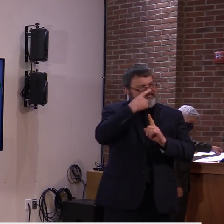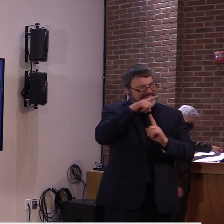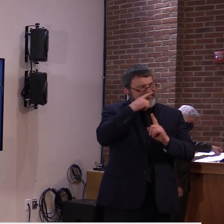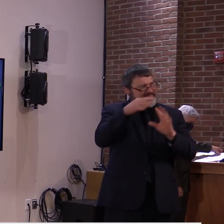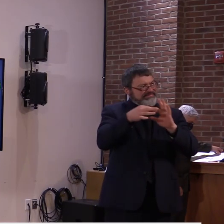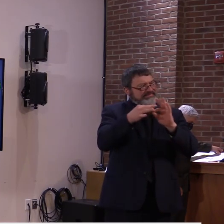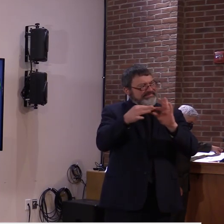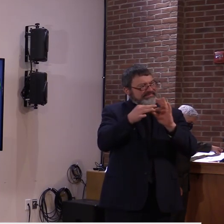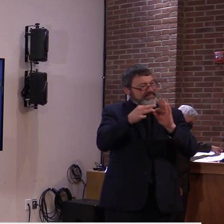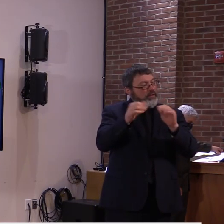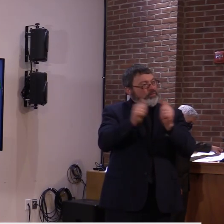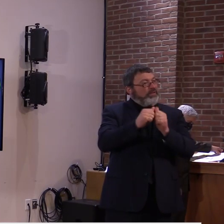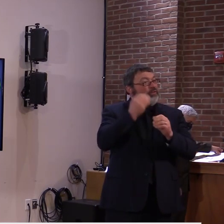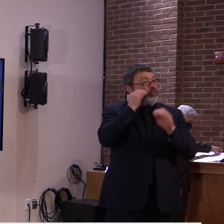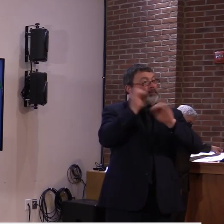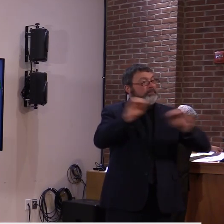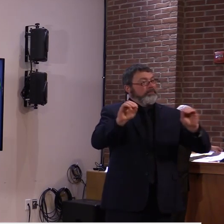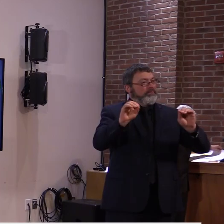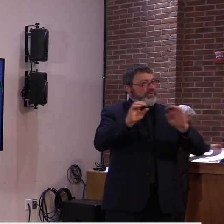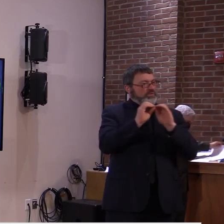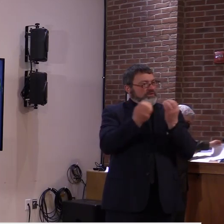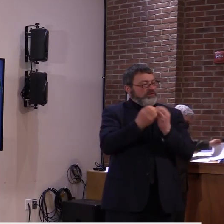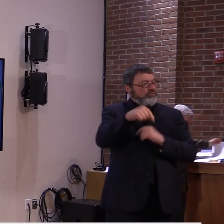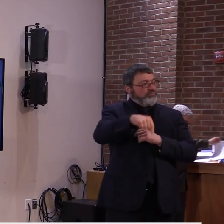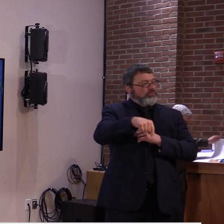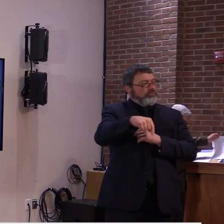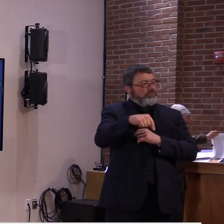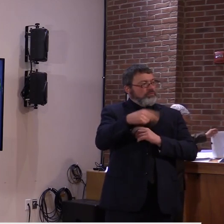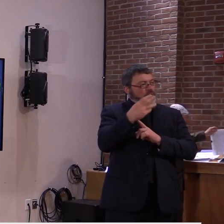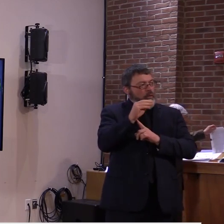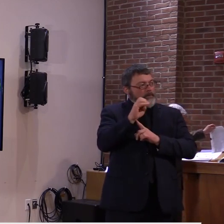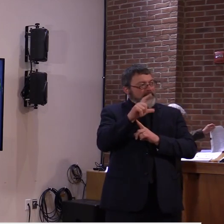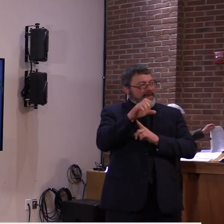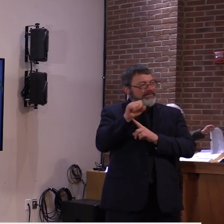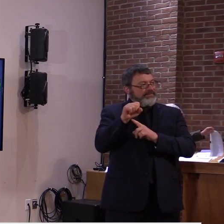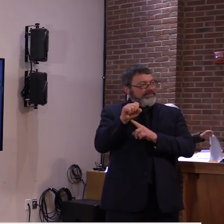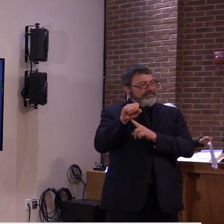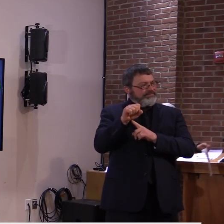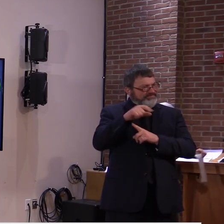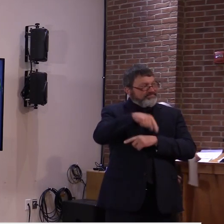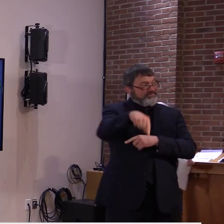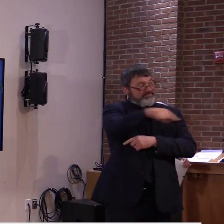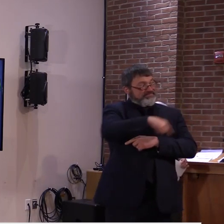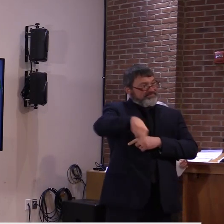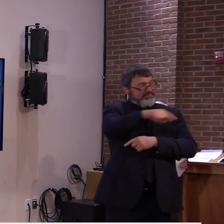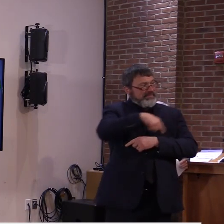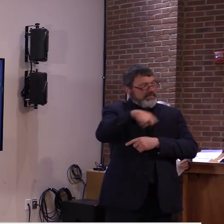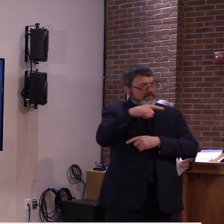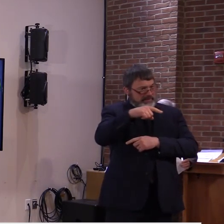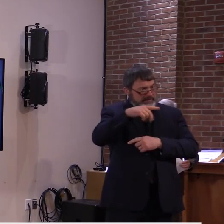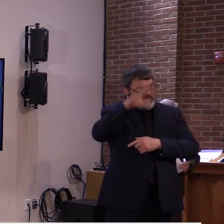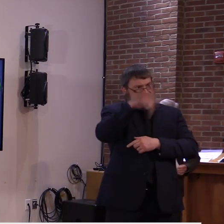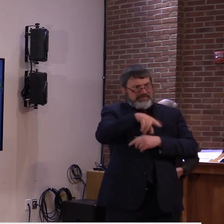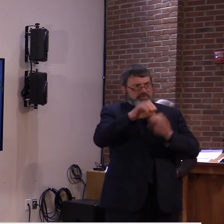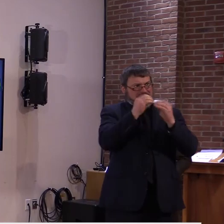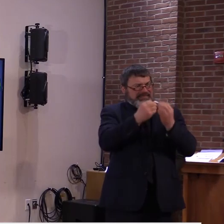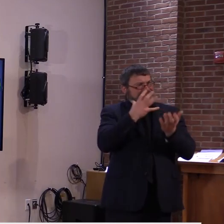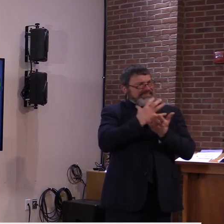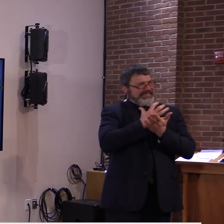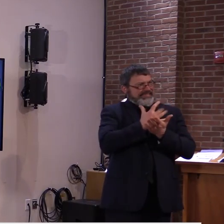Well, frankly, Mike Smith, but maybe some other people could provide an update on